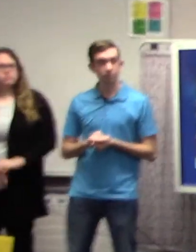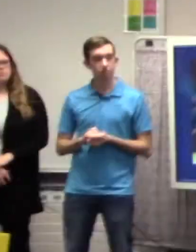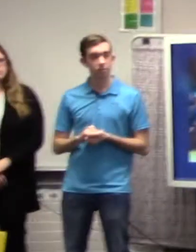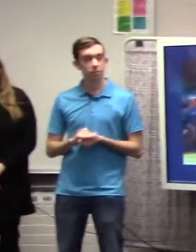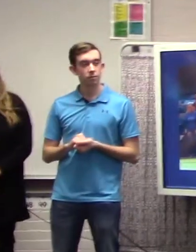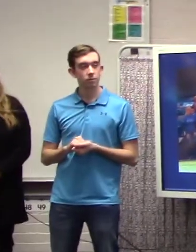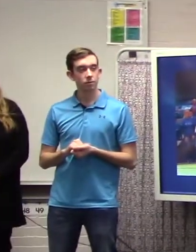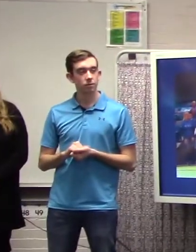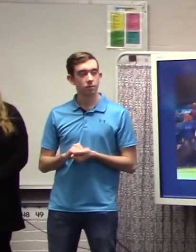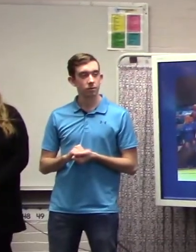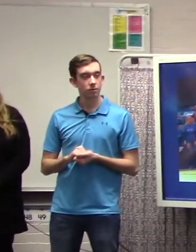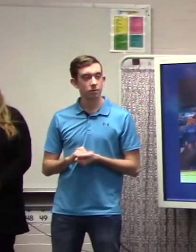Darlene says, what's your question, Bela?